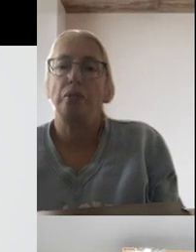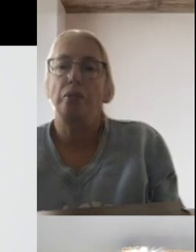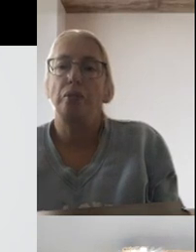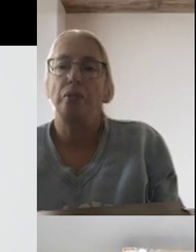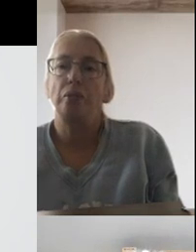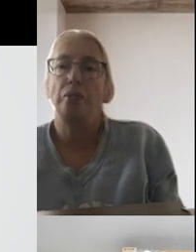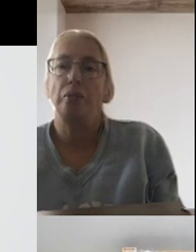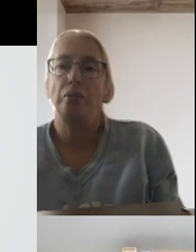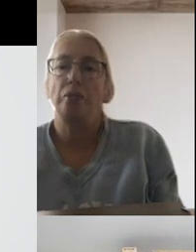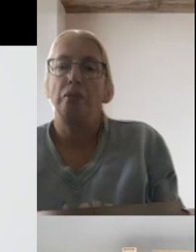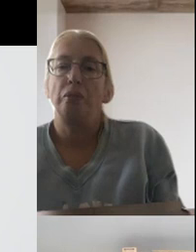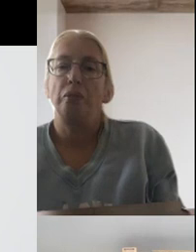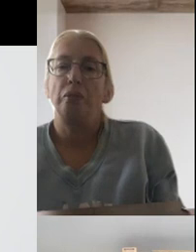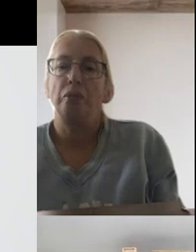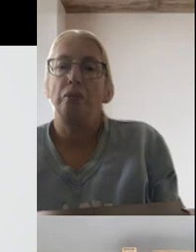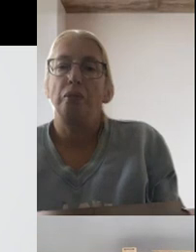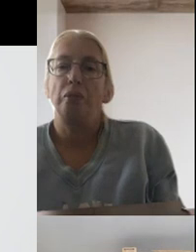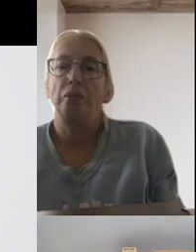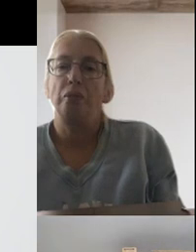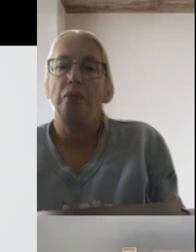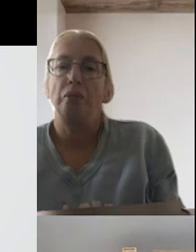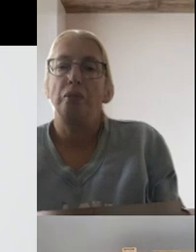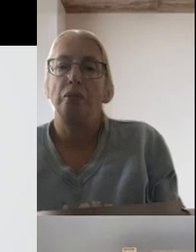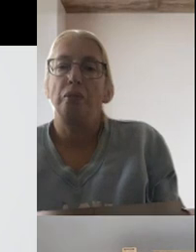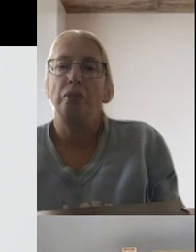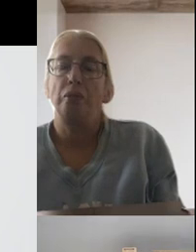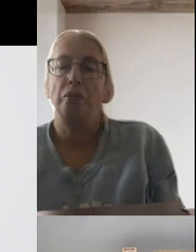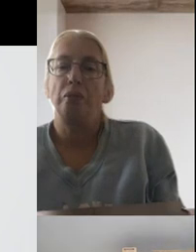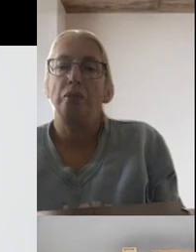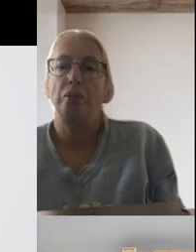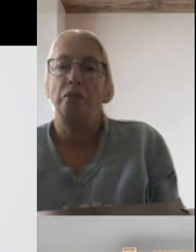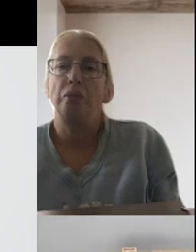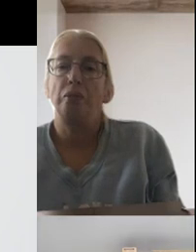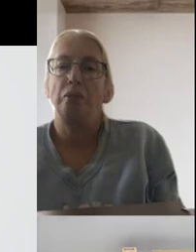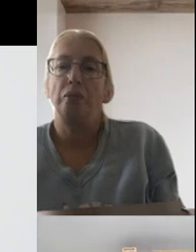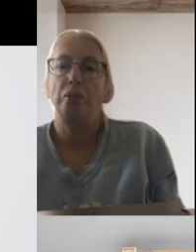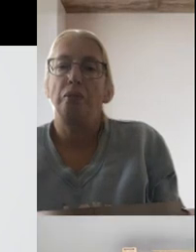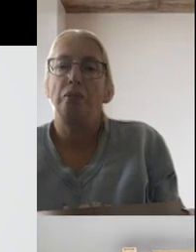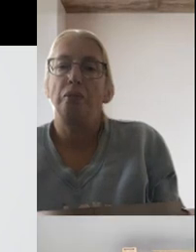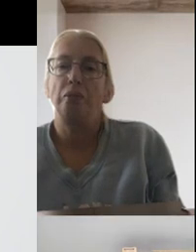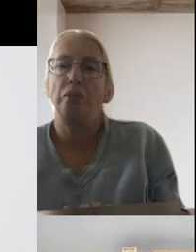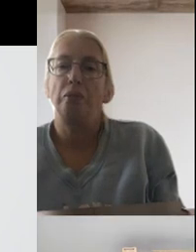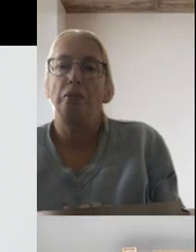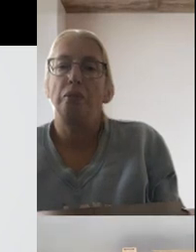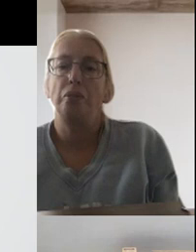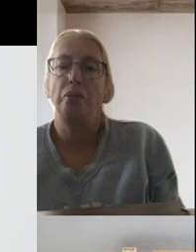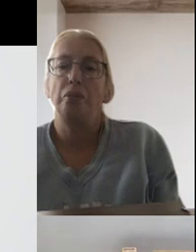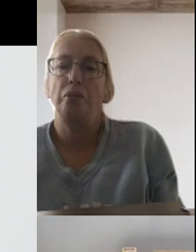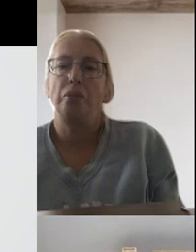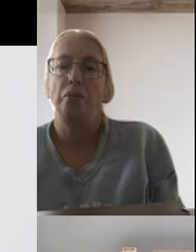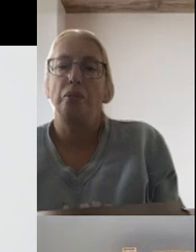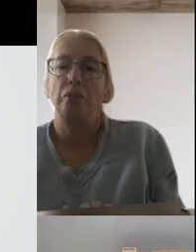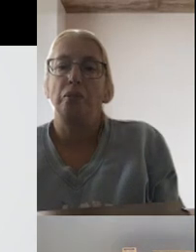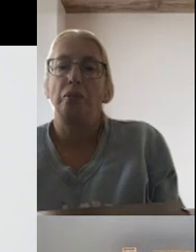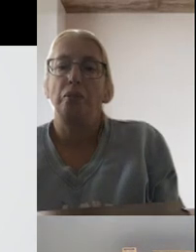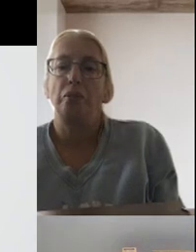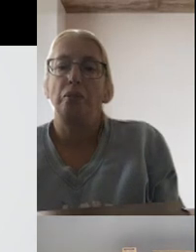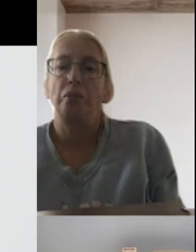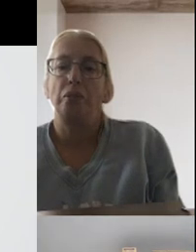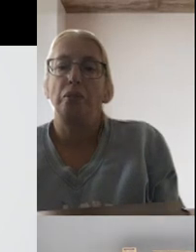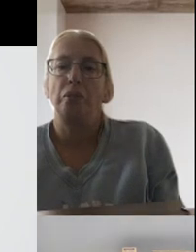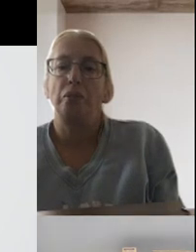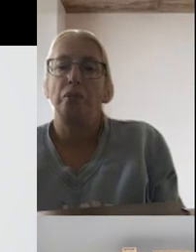number down over recent years. So that was a surprising finding. I expected to find, and I say I had heard anecdotally of